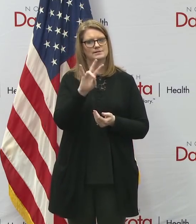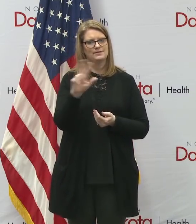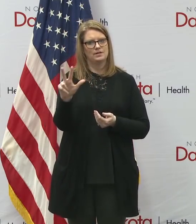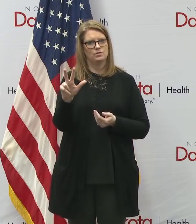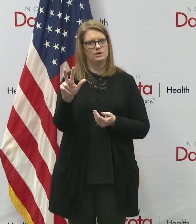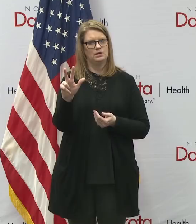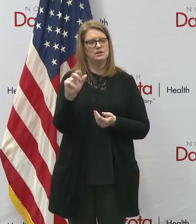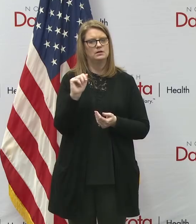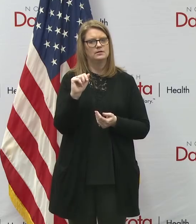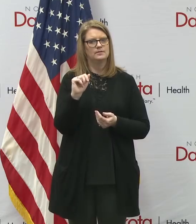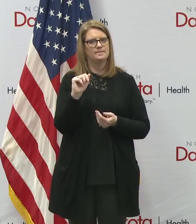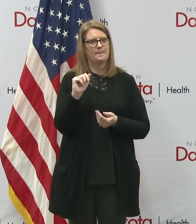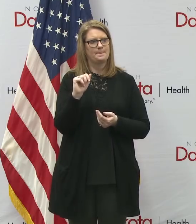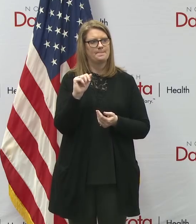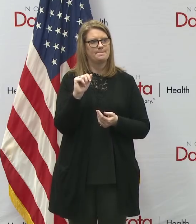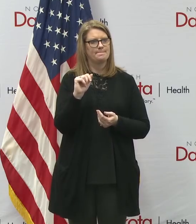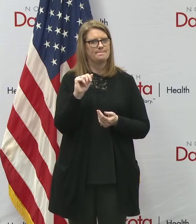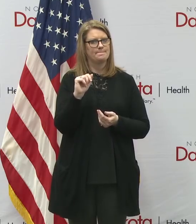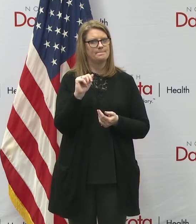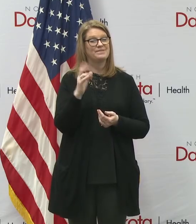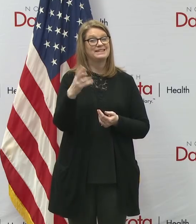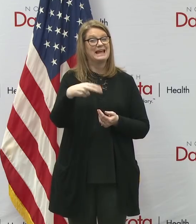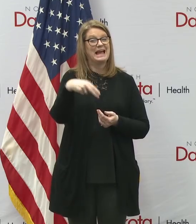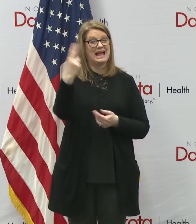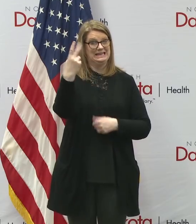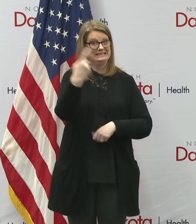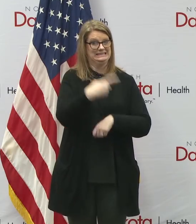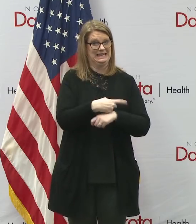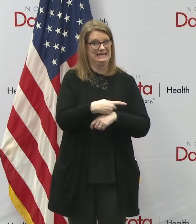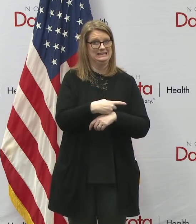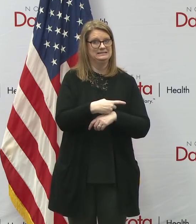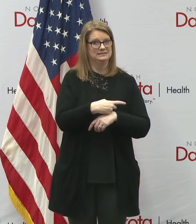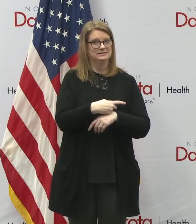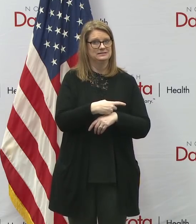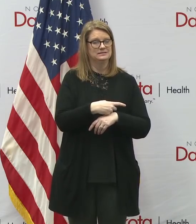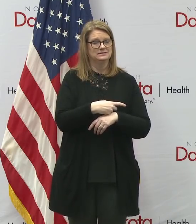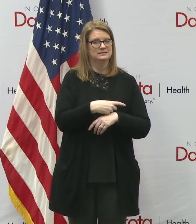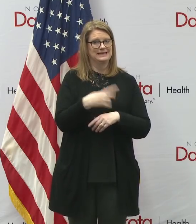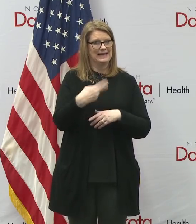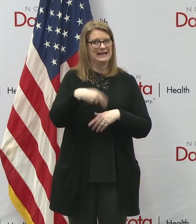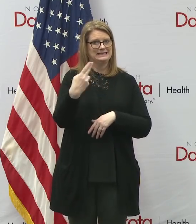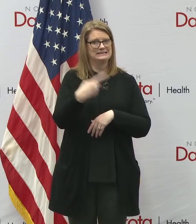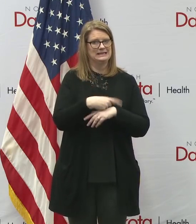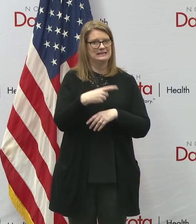2,473. So that was the highest day since the prior Friday.